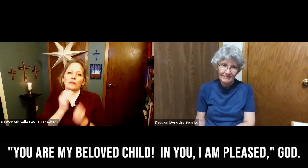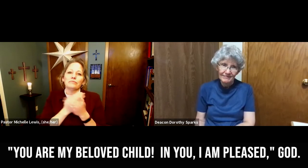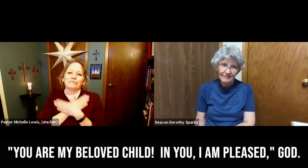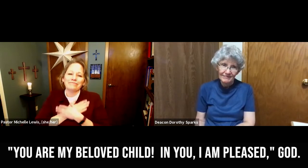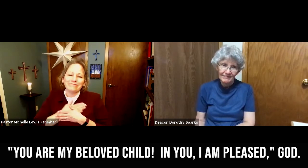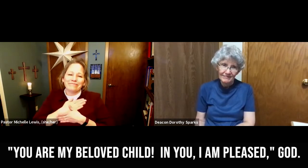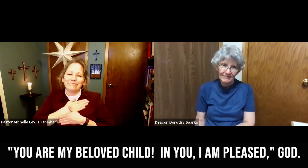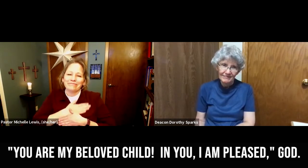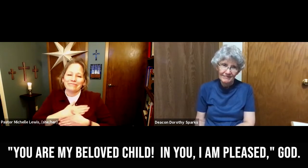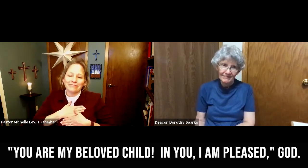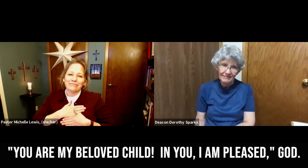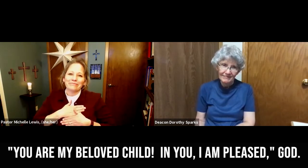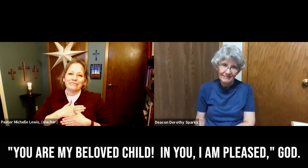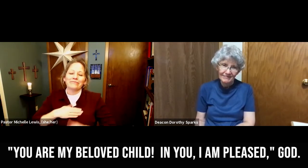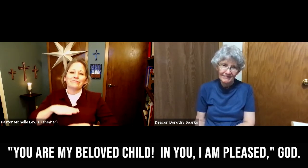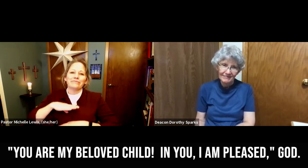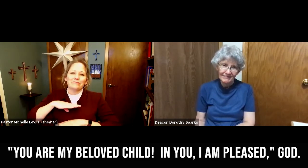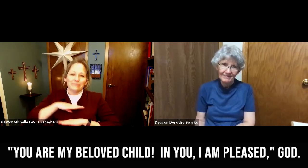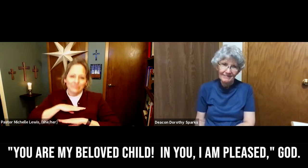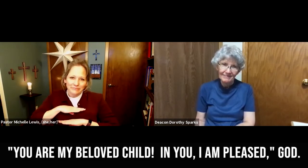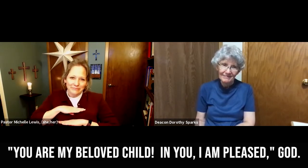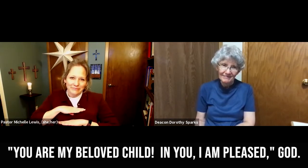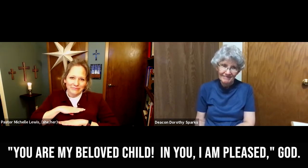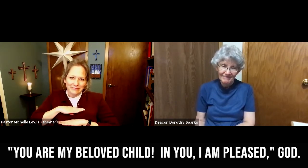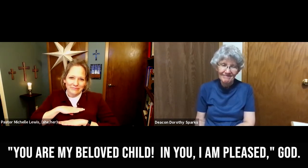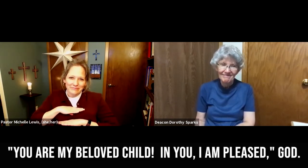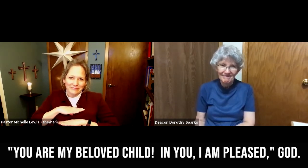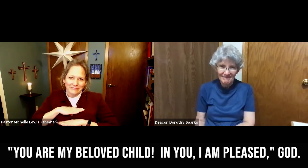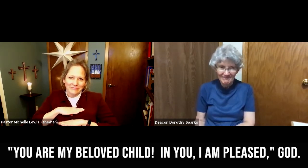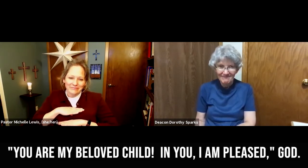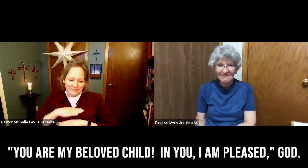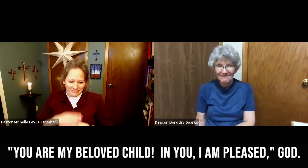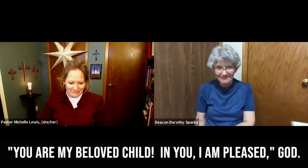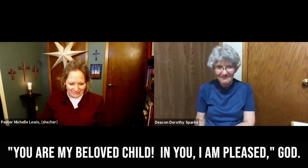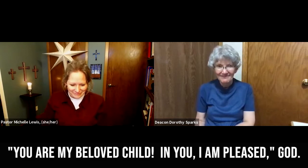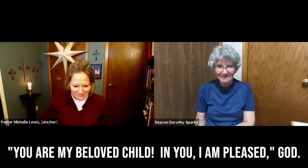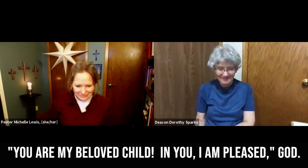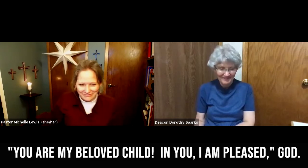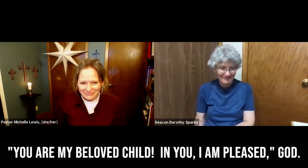child. In you, I am pleased.